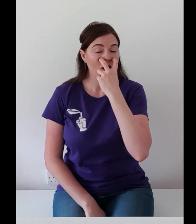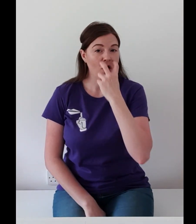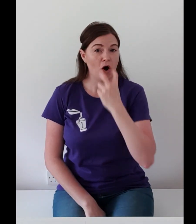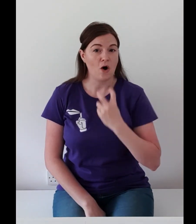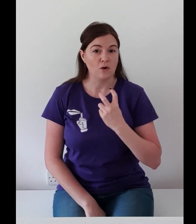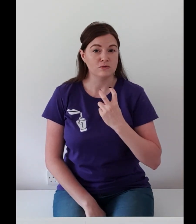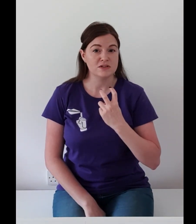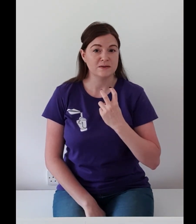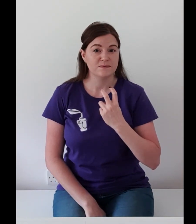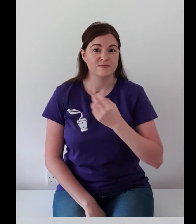old,